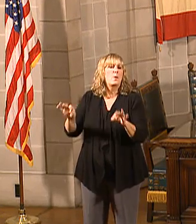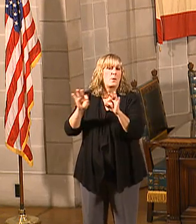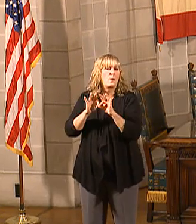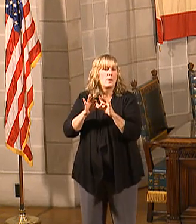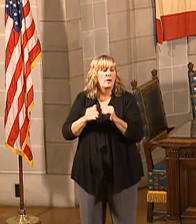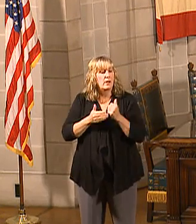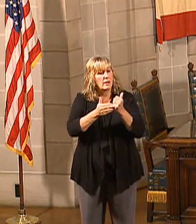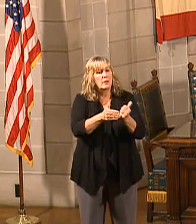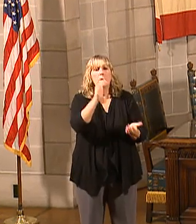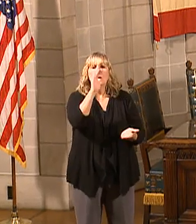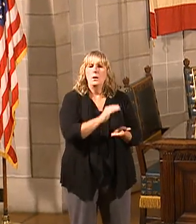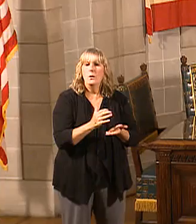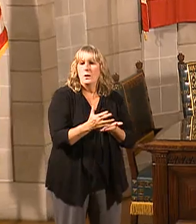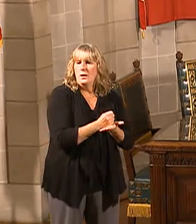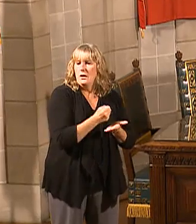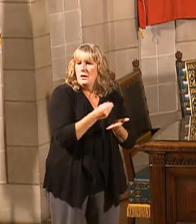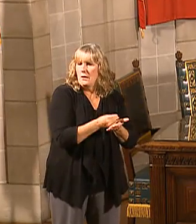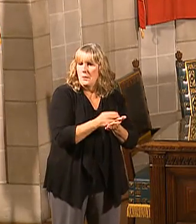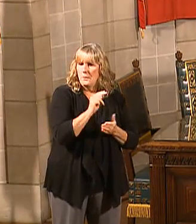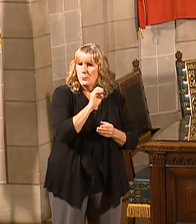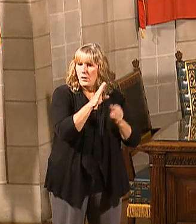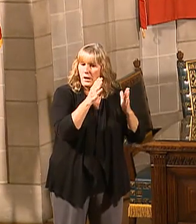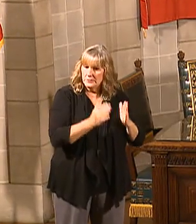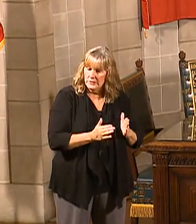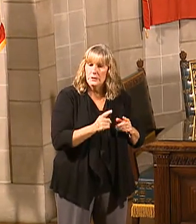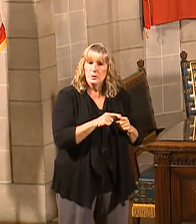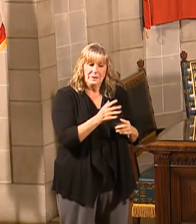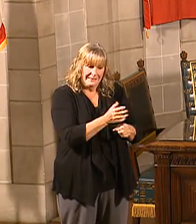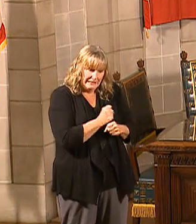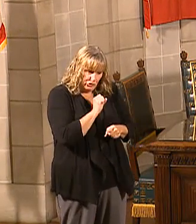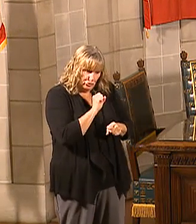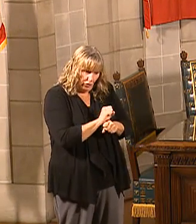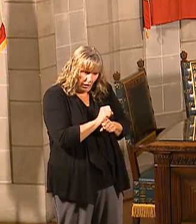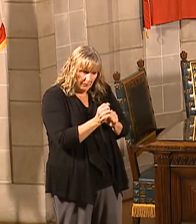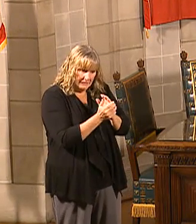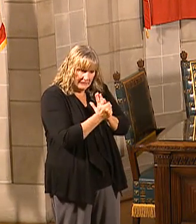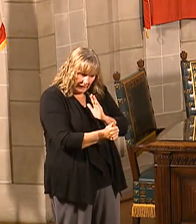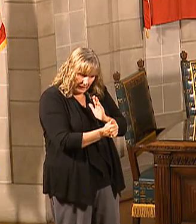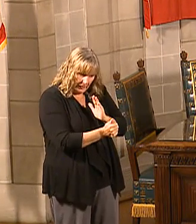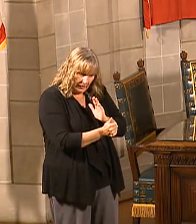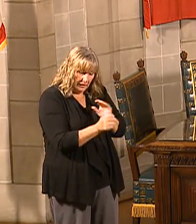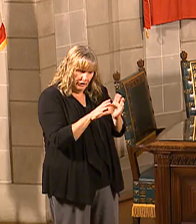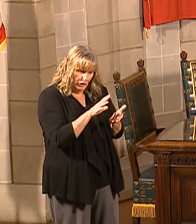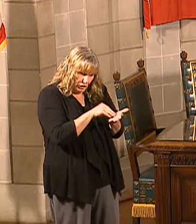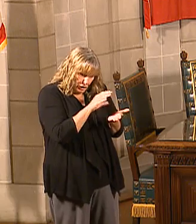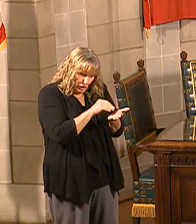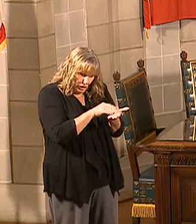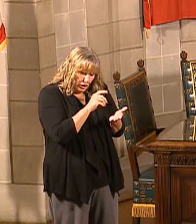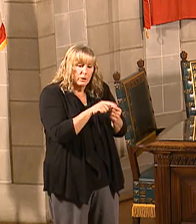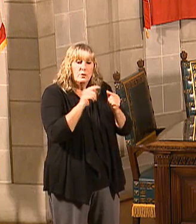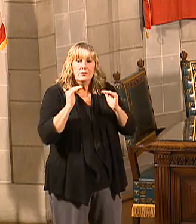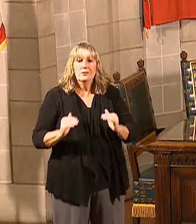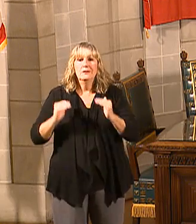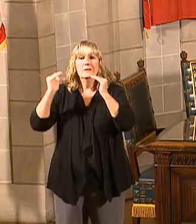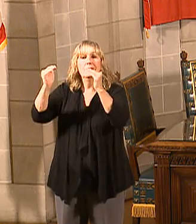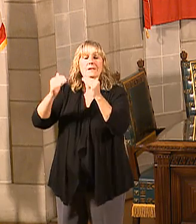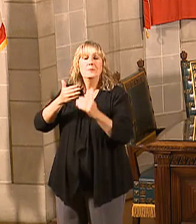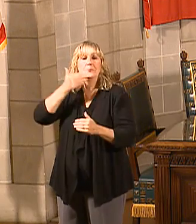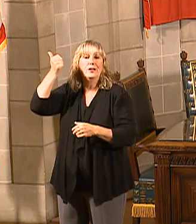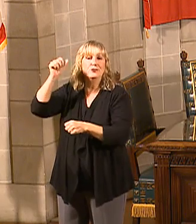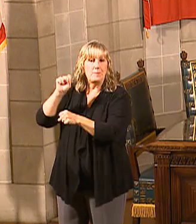assists low-income Nebraskans in getting job skills, as the Governor outlined, in raising their income and finding job